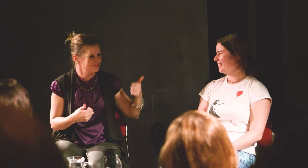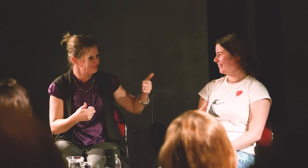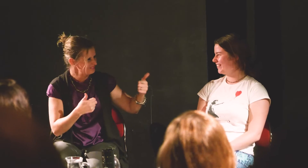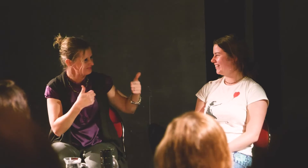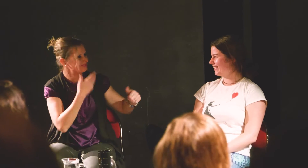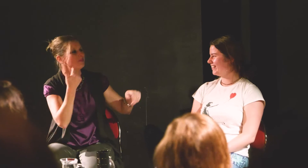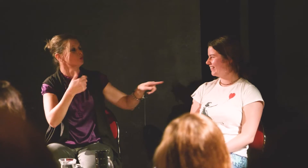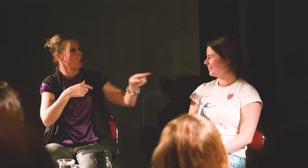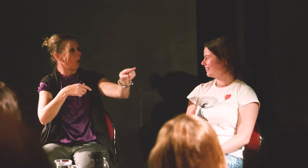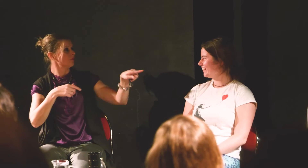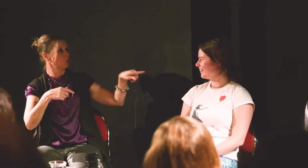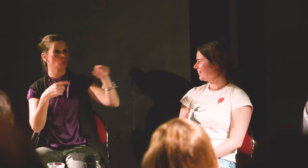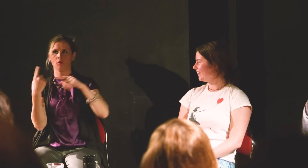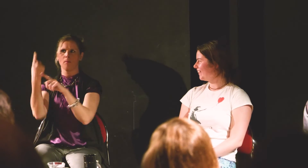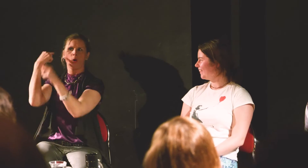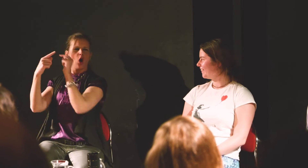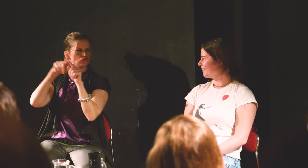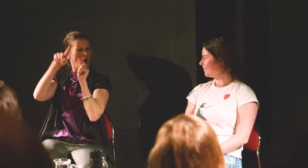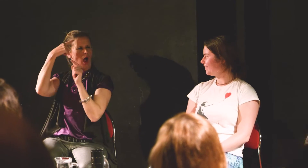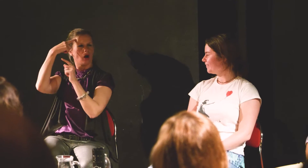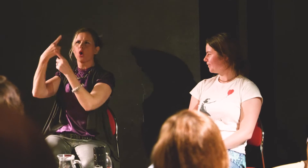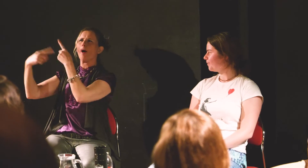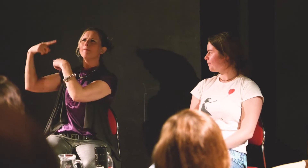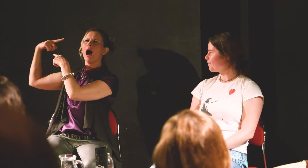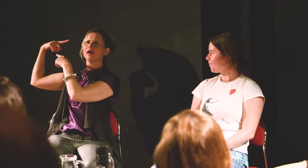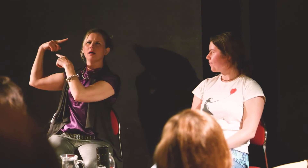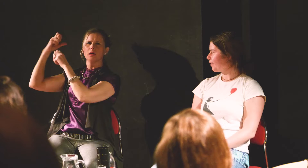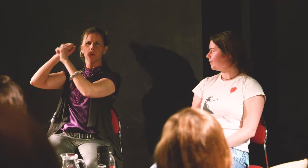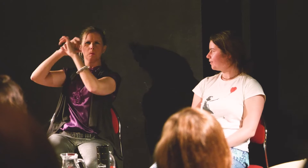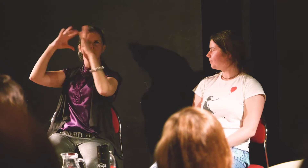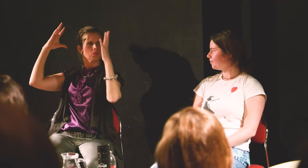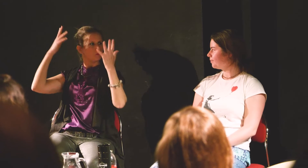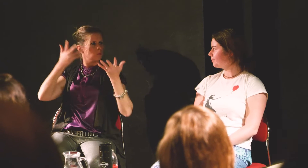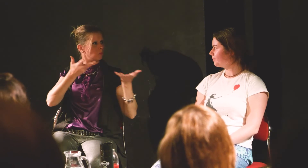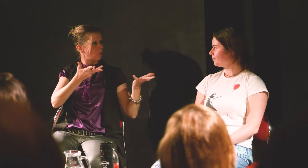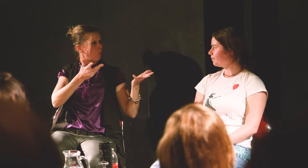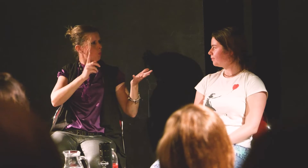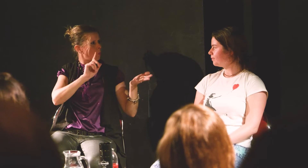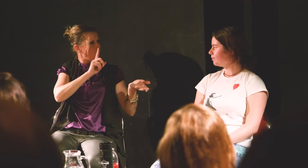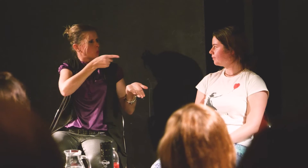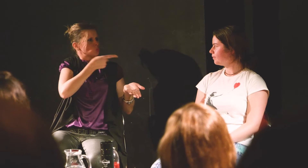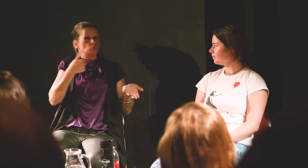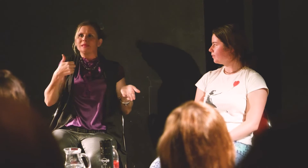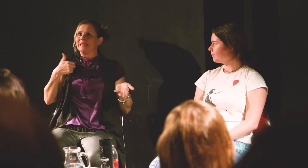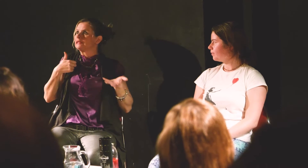done, Megan. And so thinking back, what